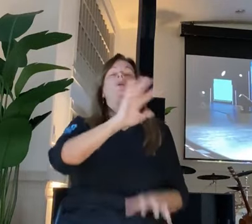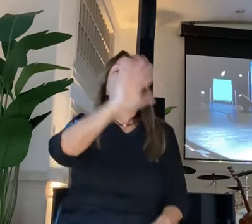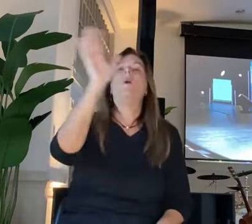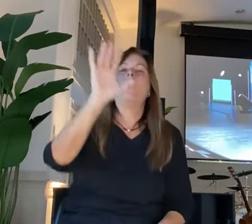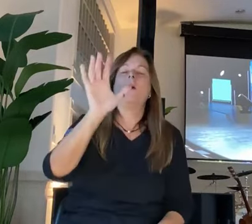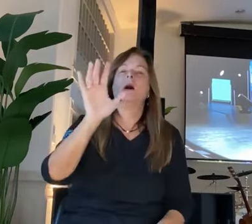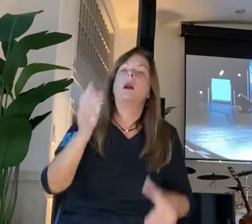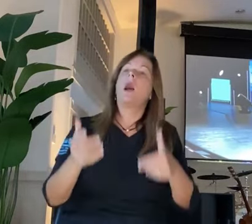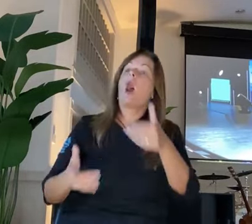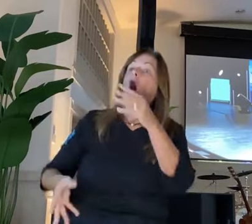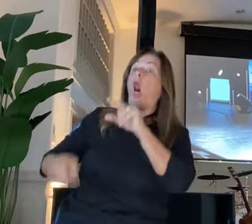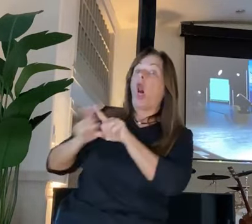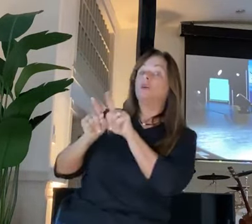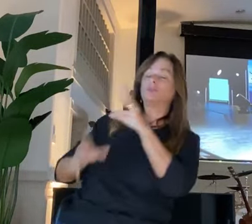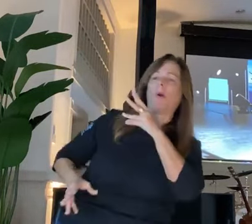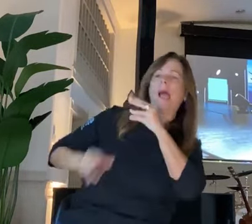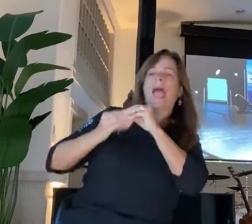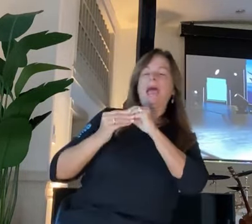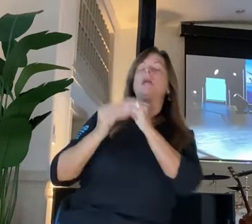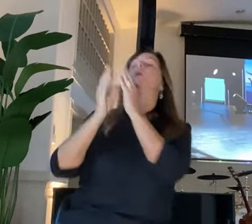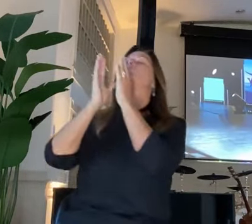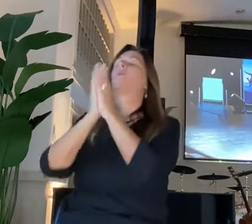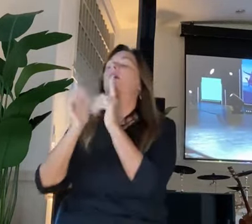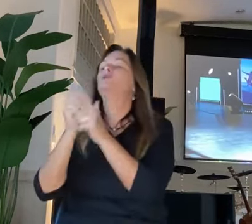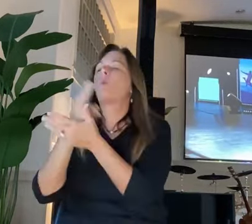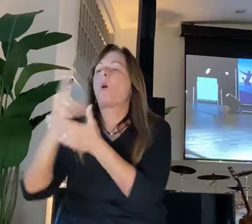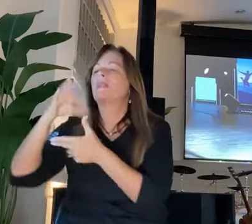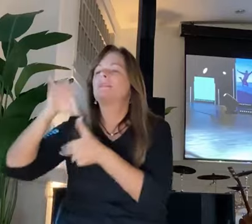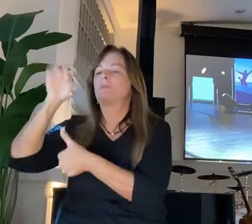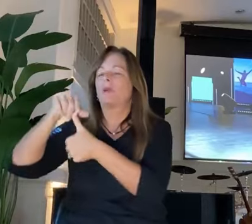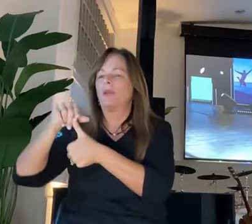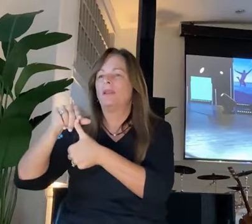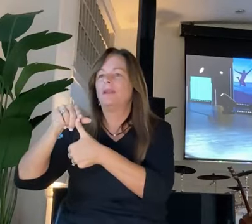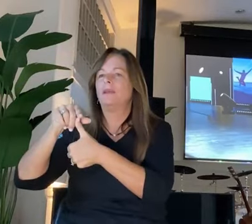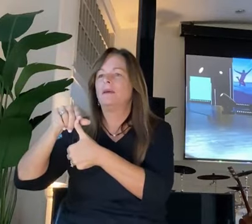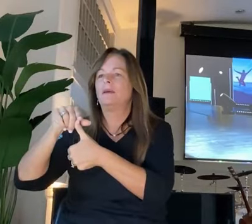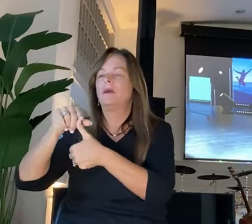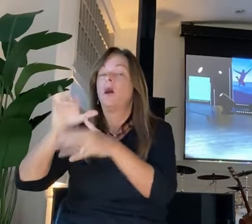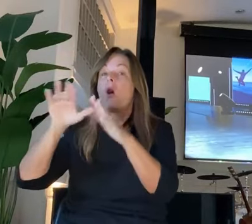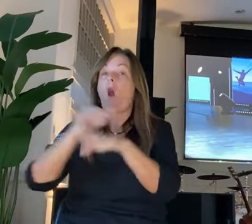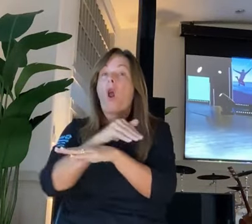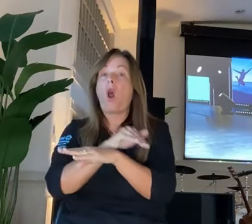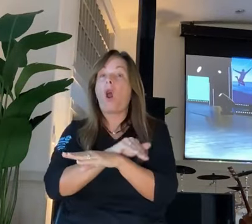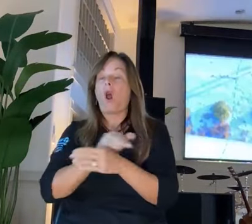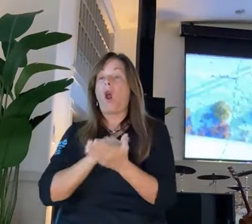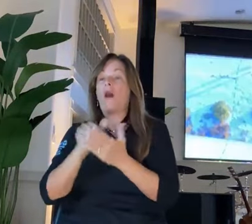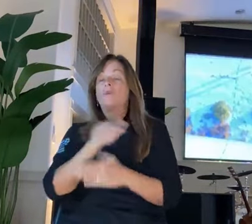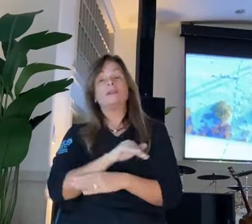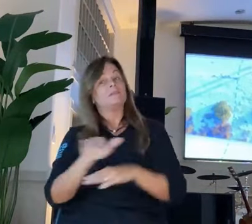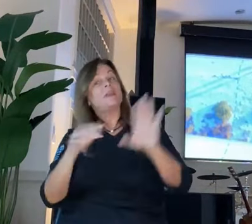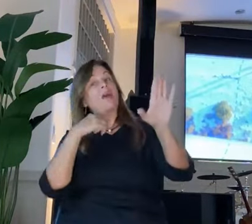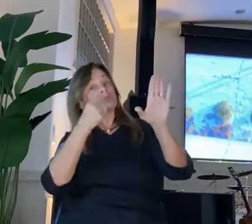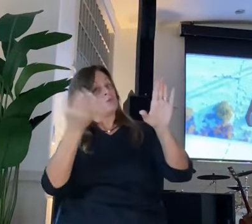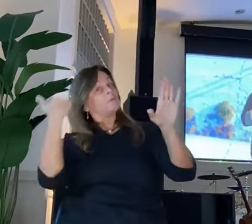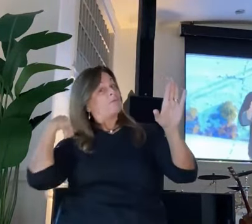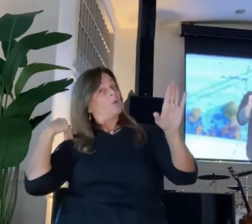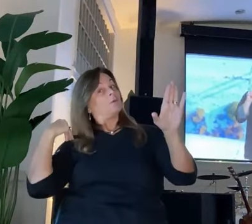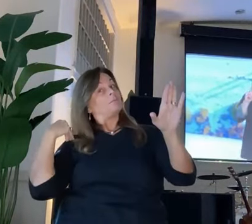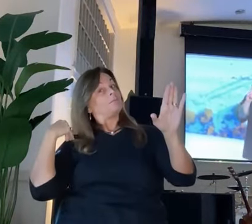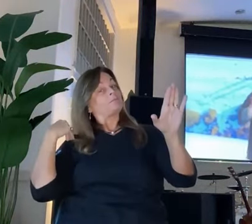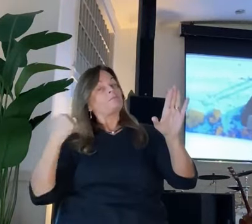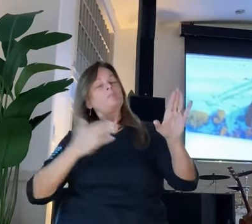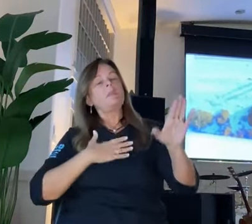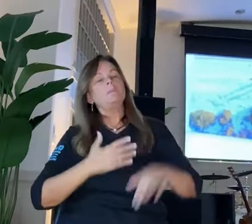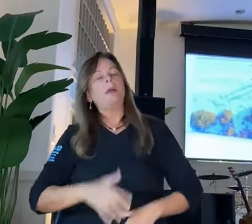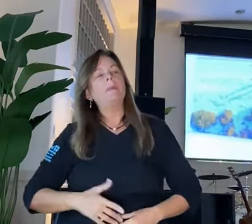But I'm saying you should pray to the Holy Spirit. In fact, many nights when I go to sleep at night, you've heard me say this before,